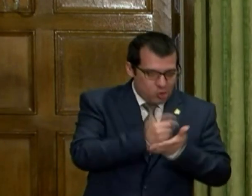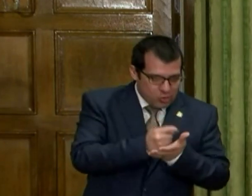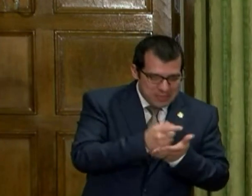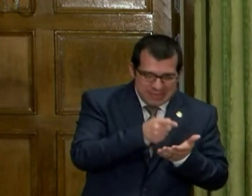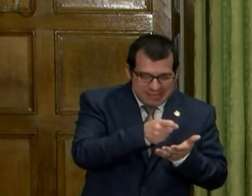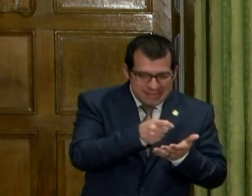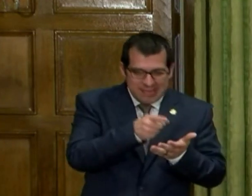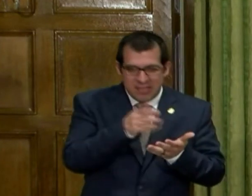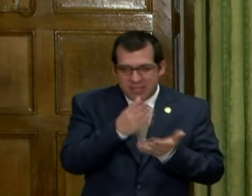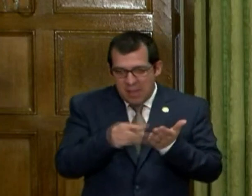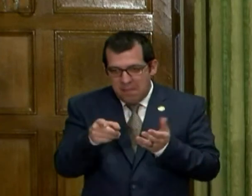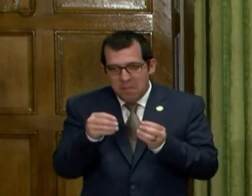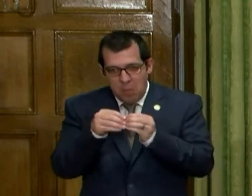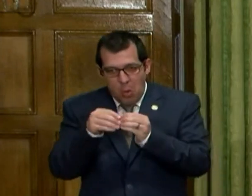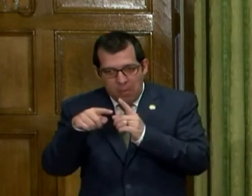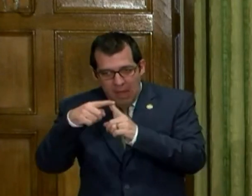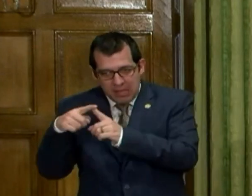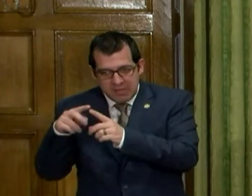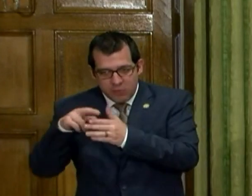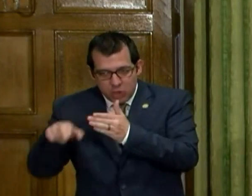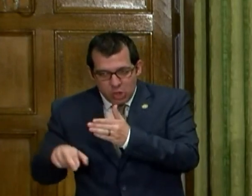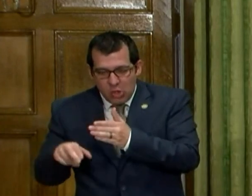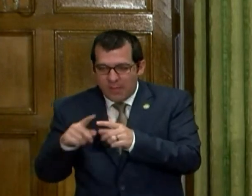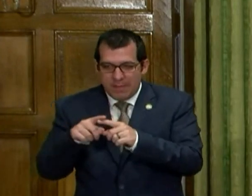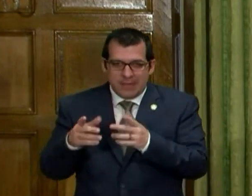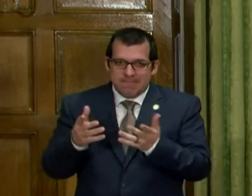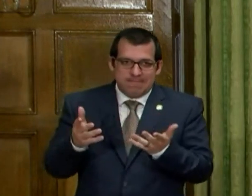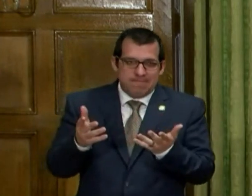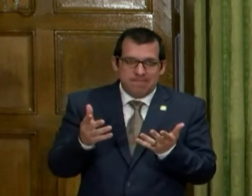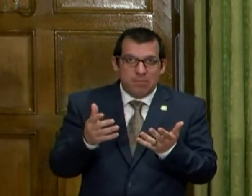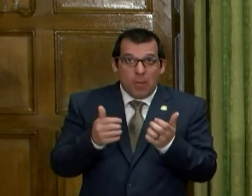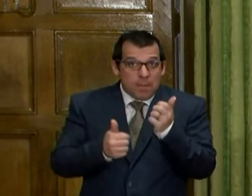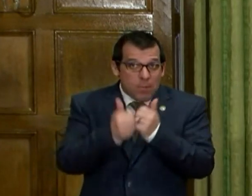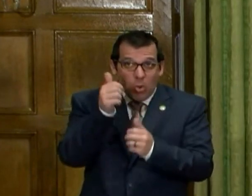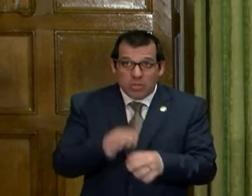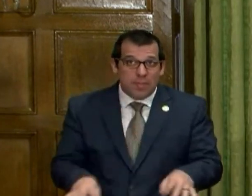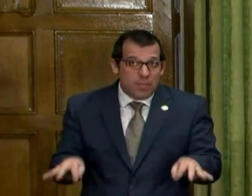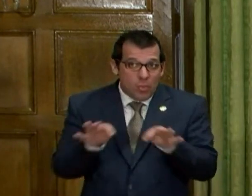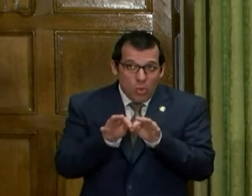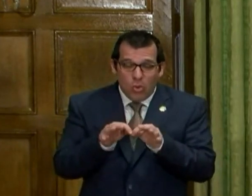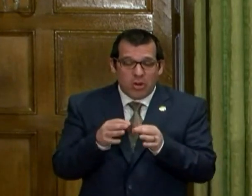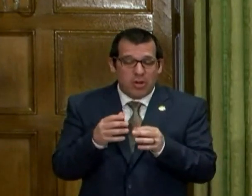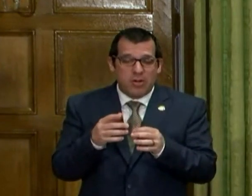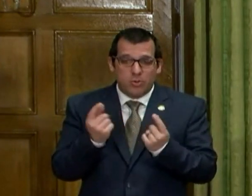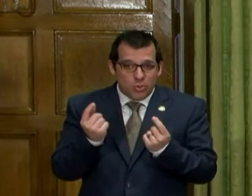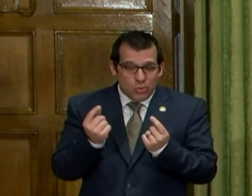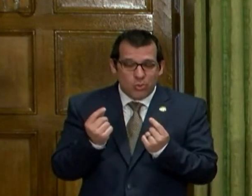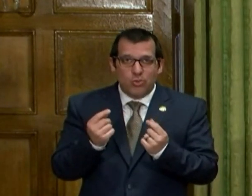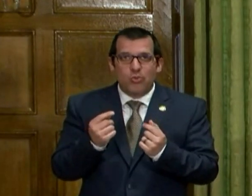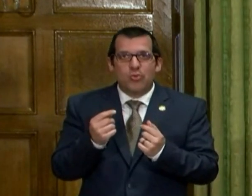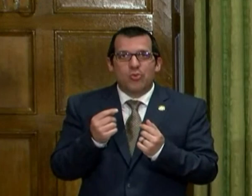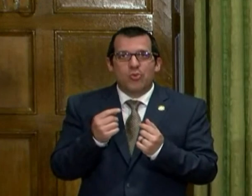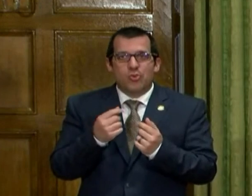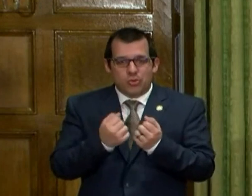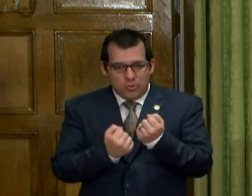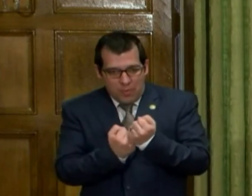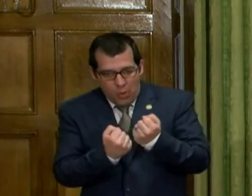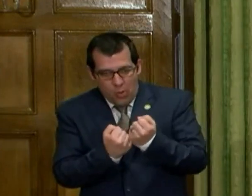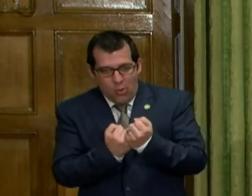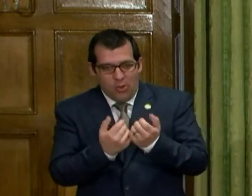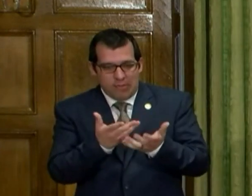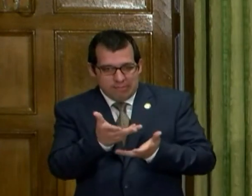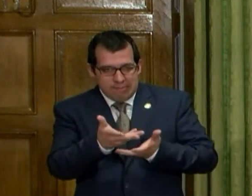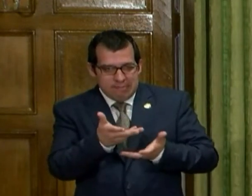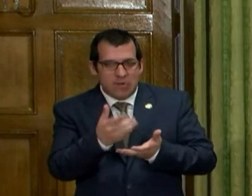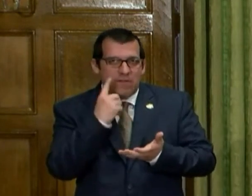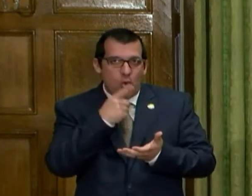more promise than others, but the major and most important thing is supportive care,